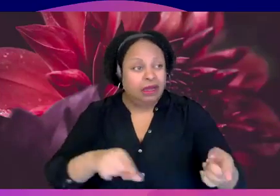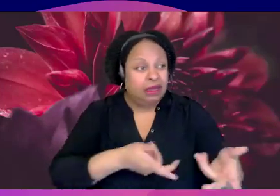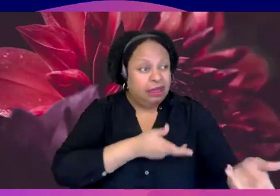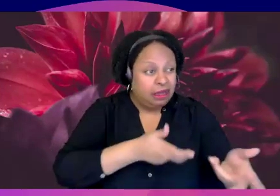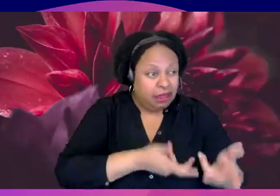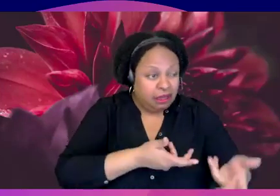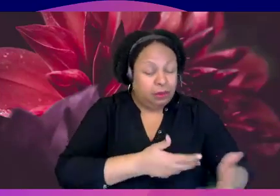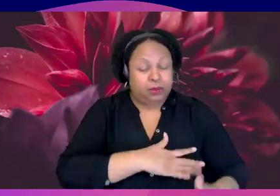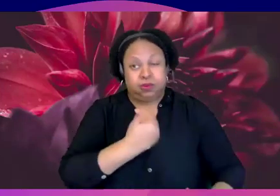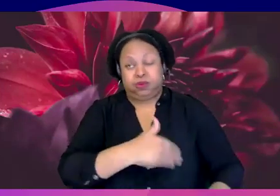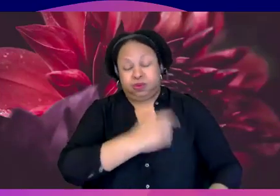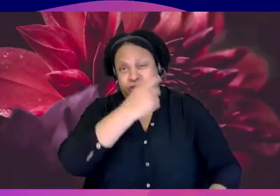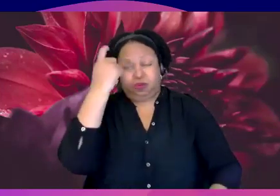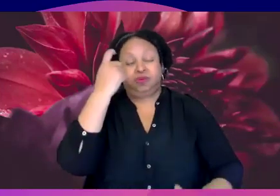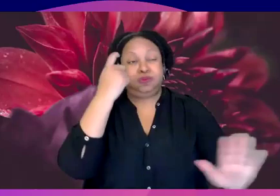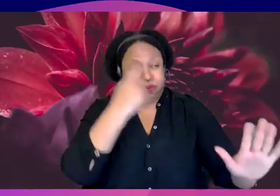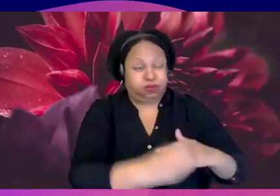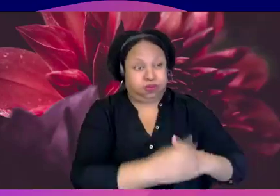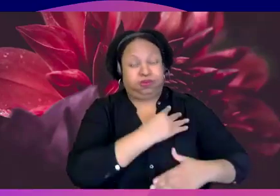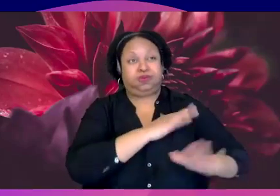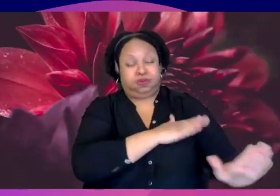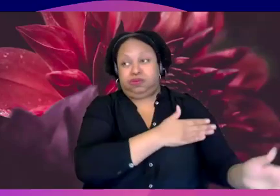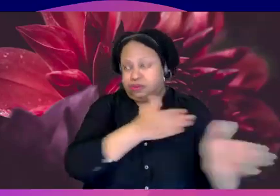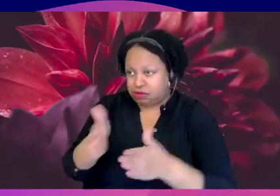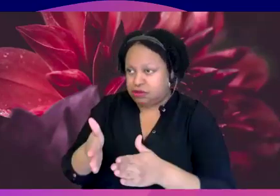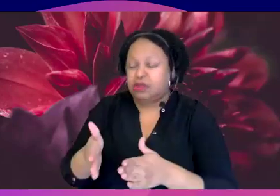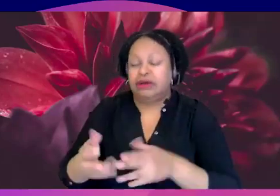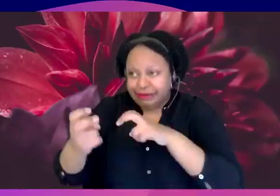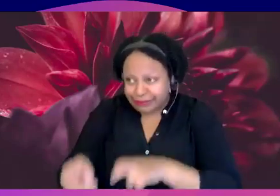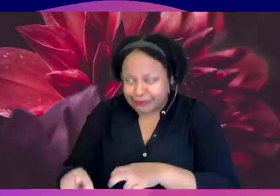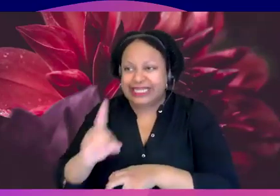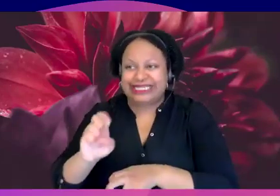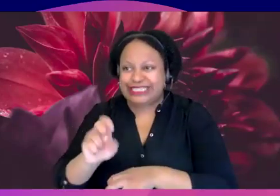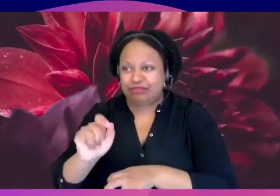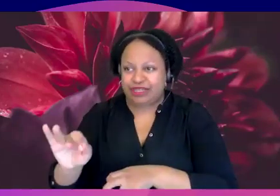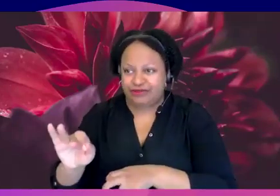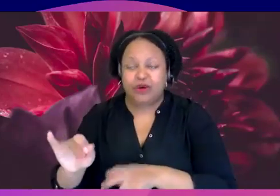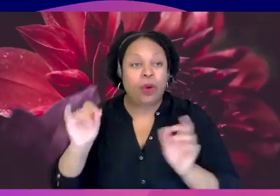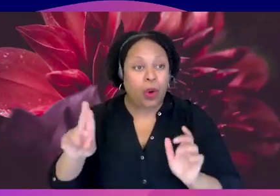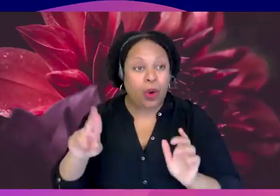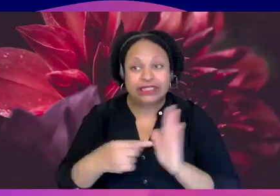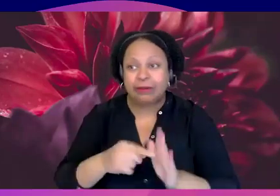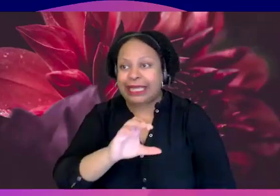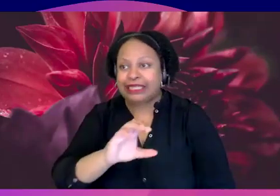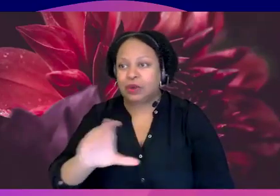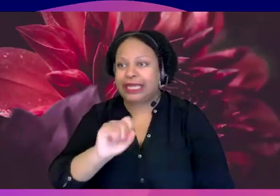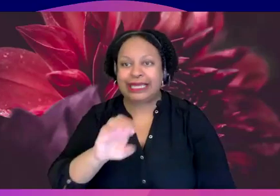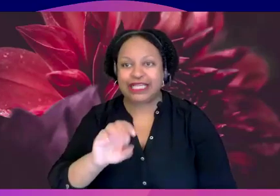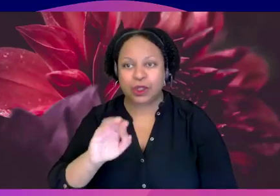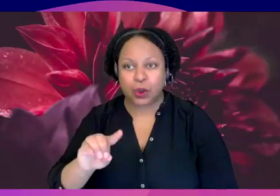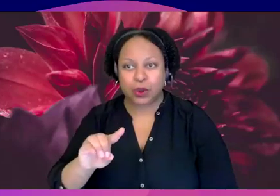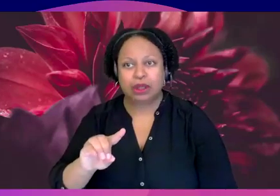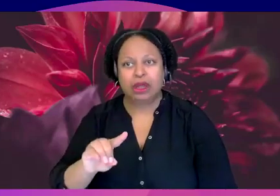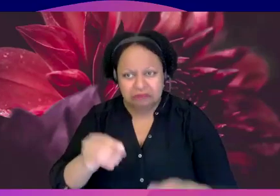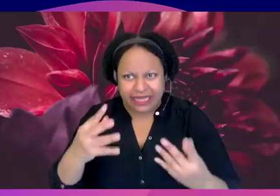to say, my caseload is really full of very, very heavy cases right now. I need to not take on more of those. Being able to